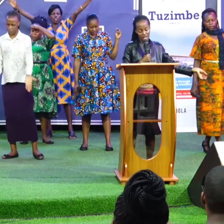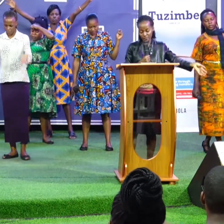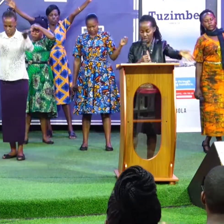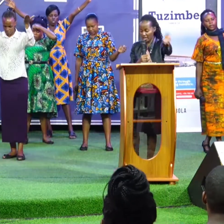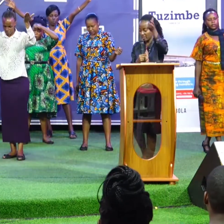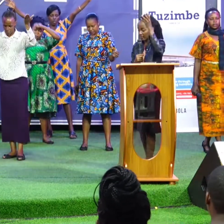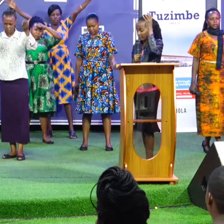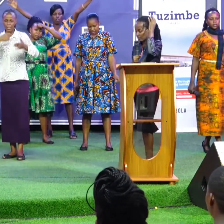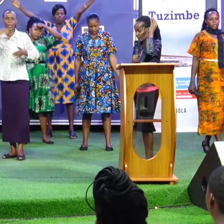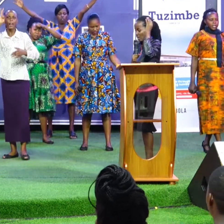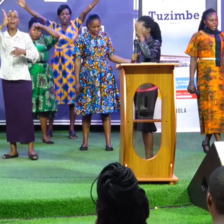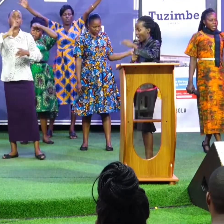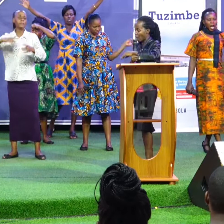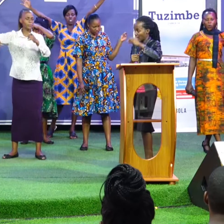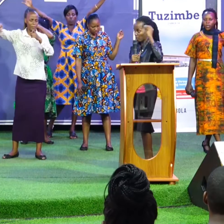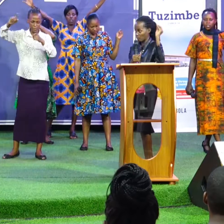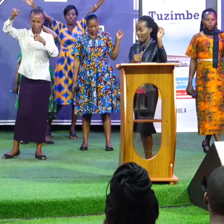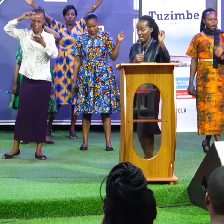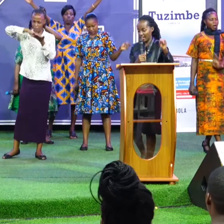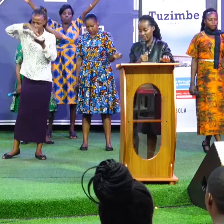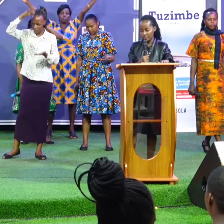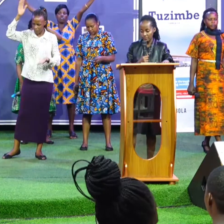be lifted. I'll be